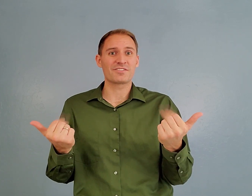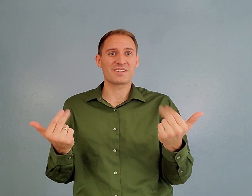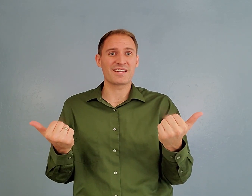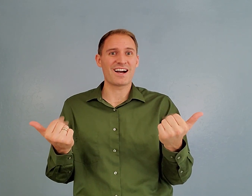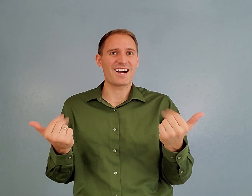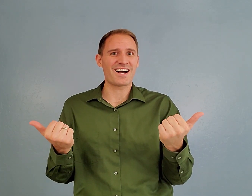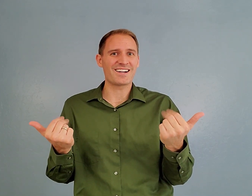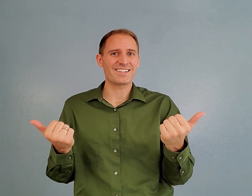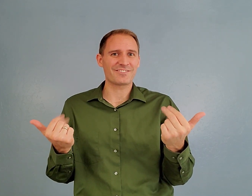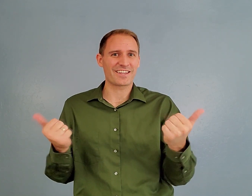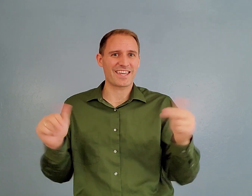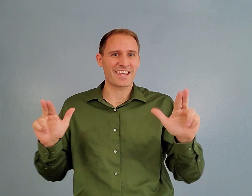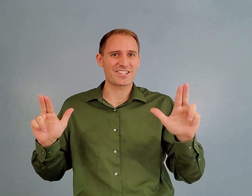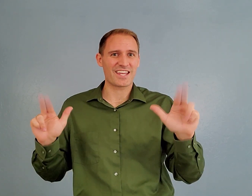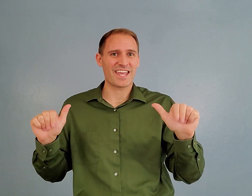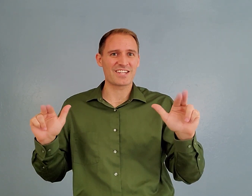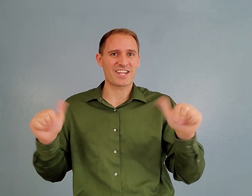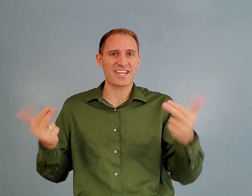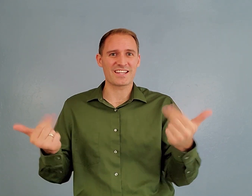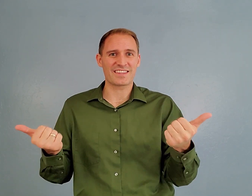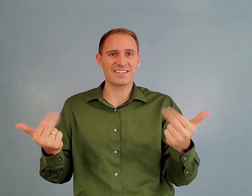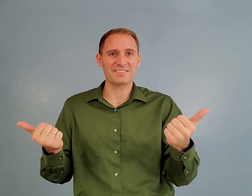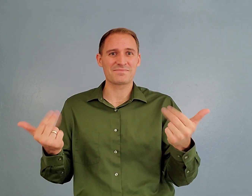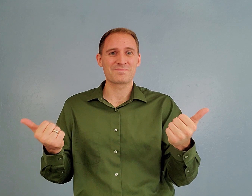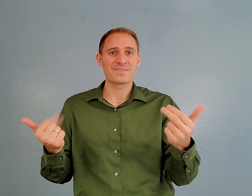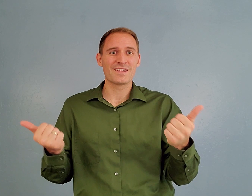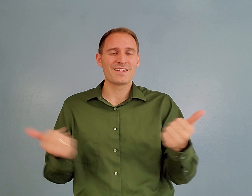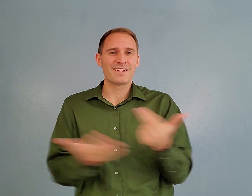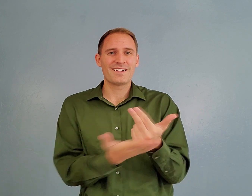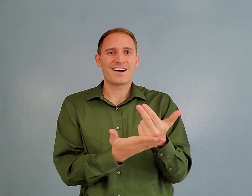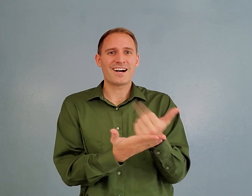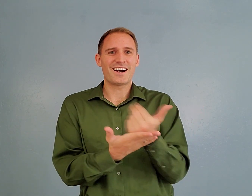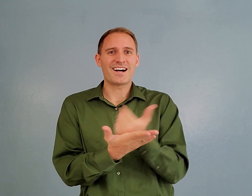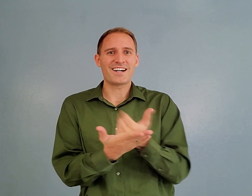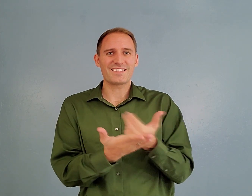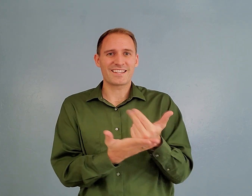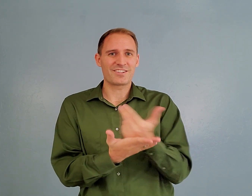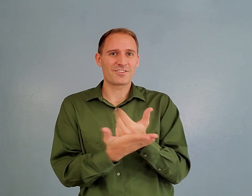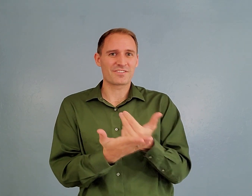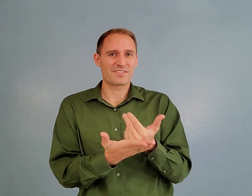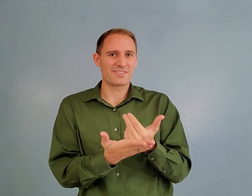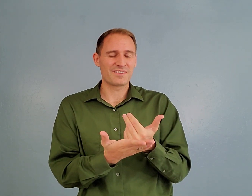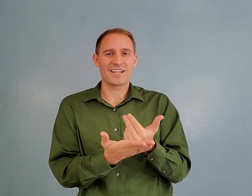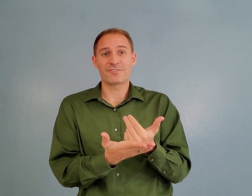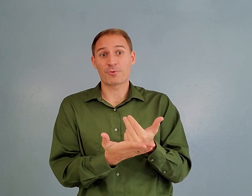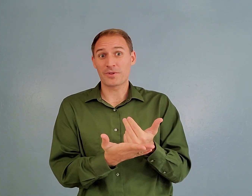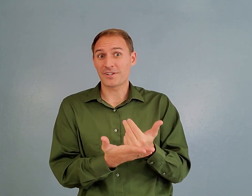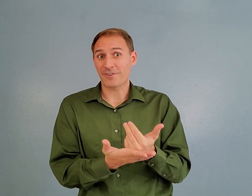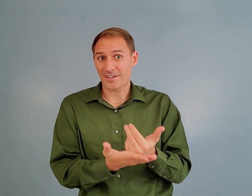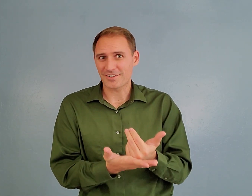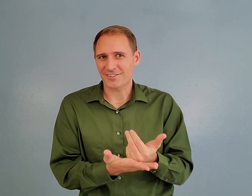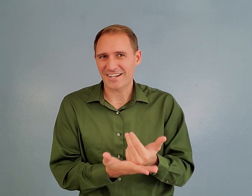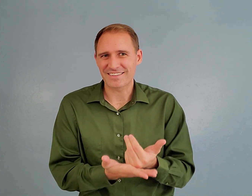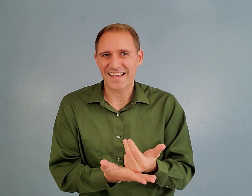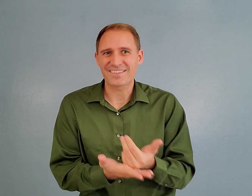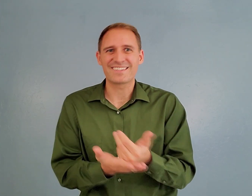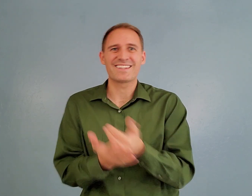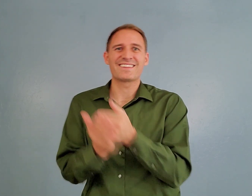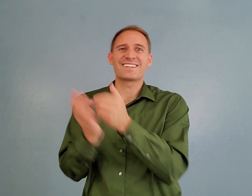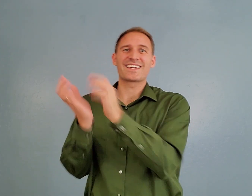see ha, like H-A, like this. Ha, like you're rolling around on the ground laughing. And then like